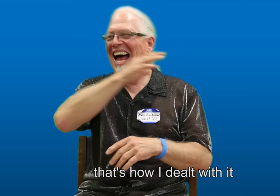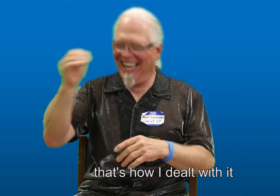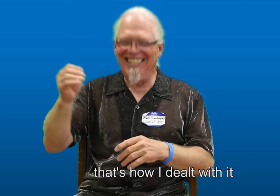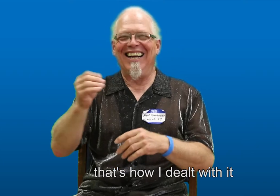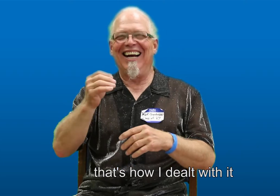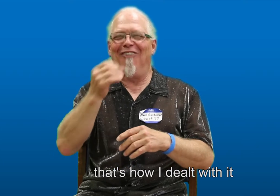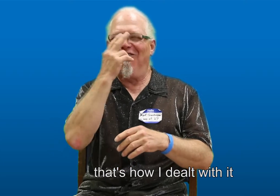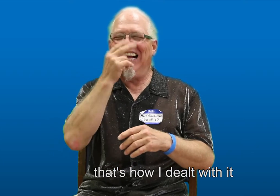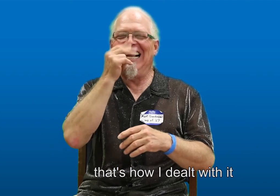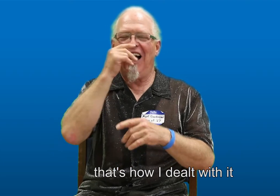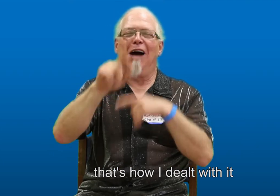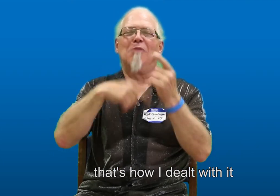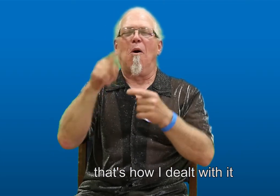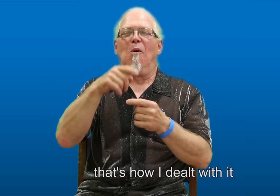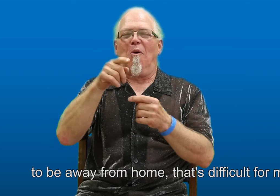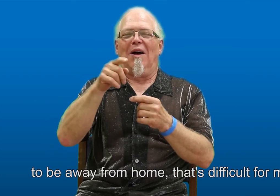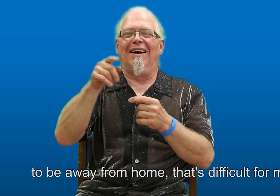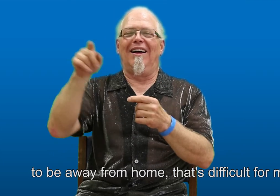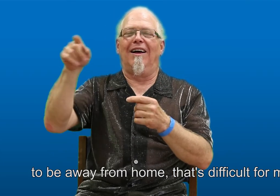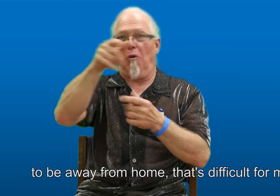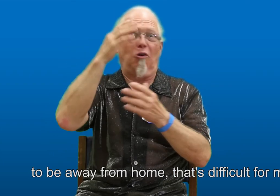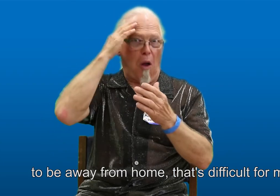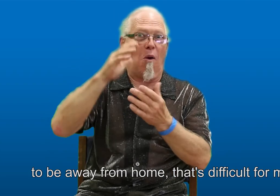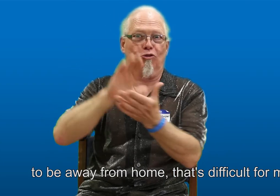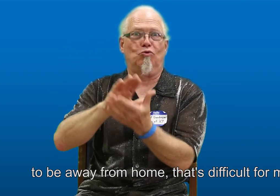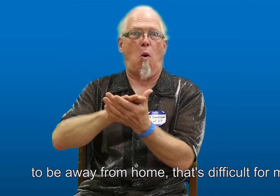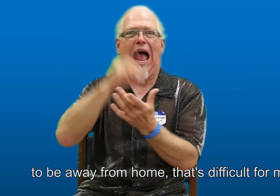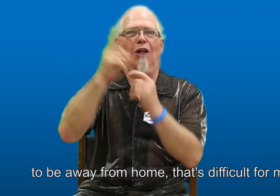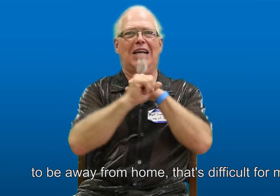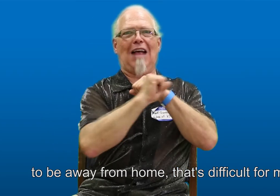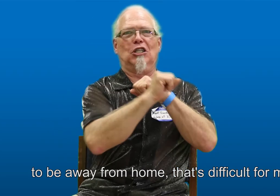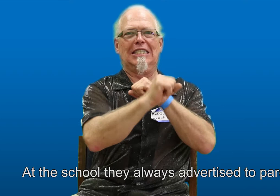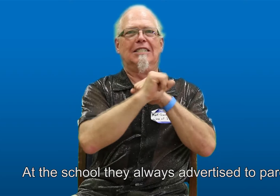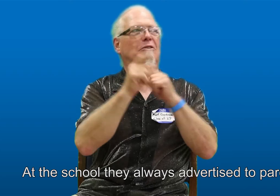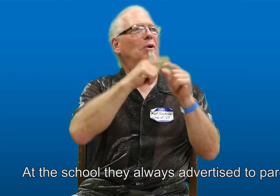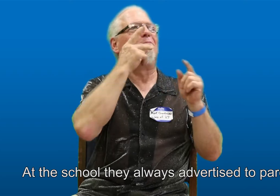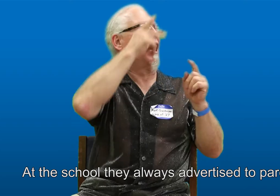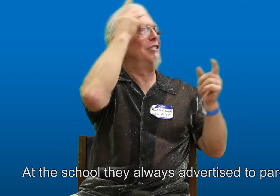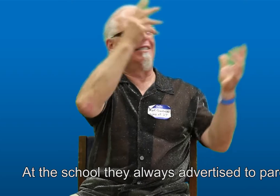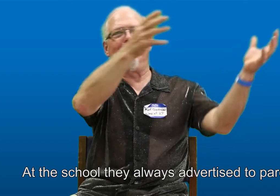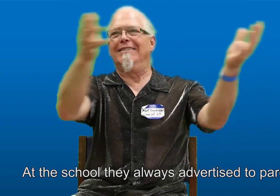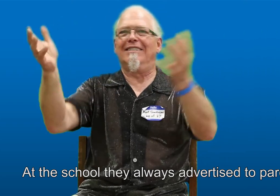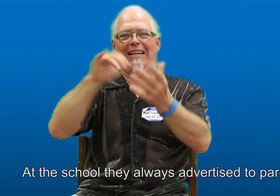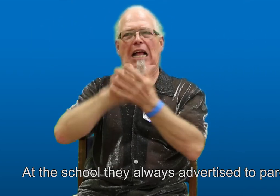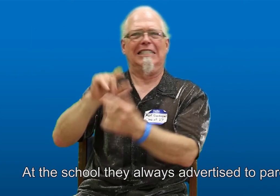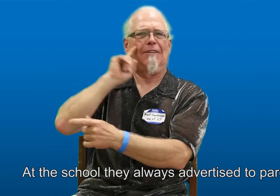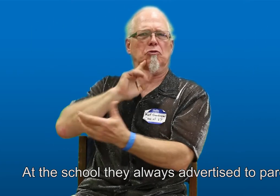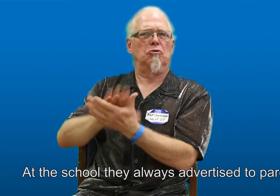And so that's how I dealt with it, being away from home. It's difficult for me. At the school, they always